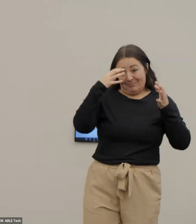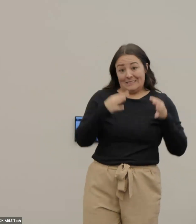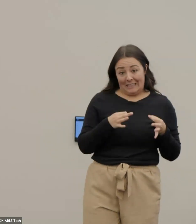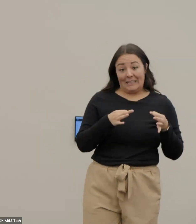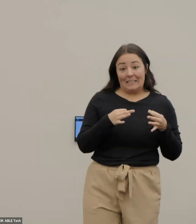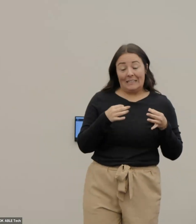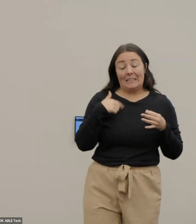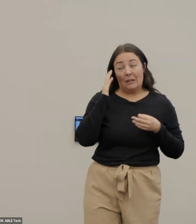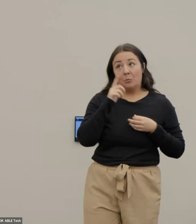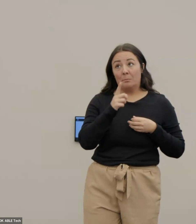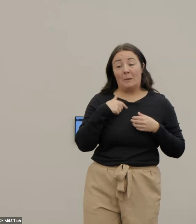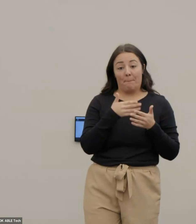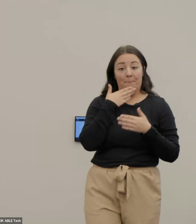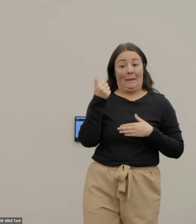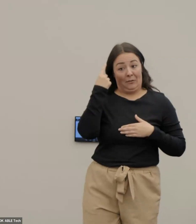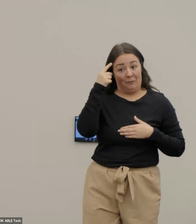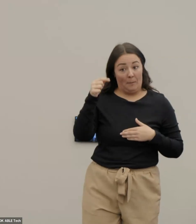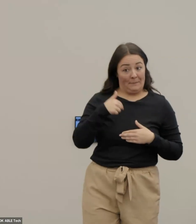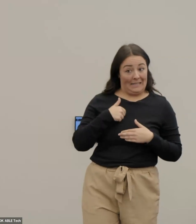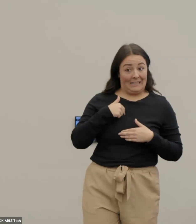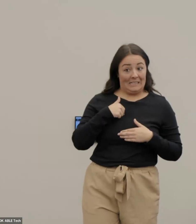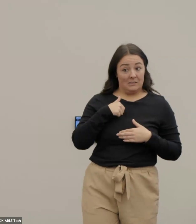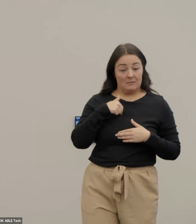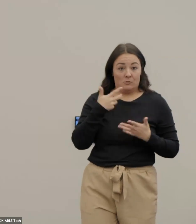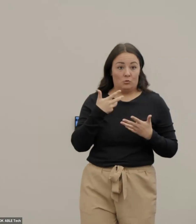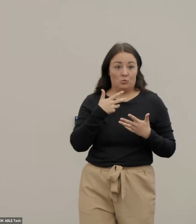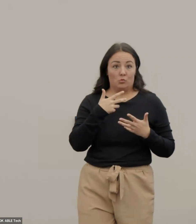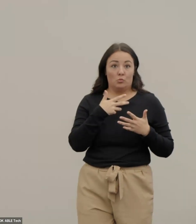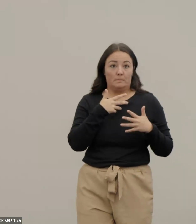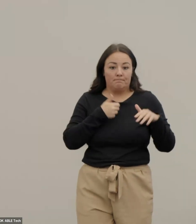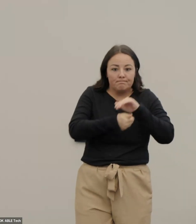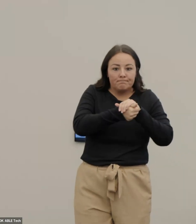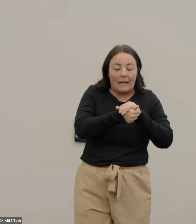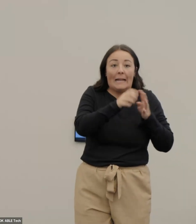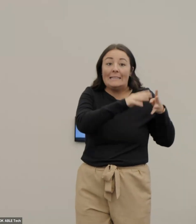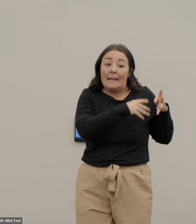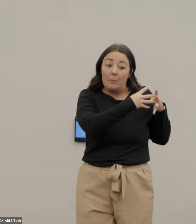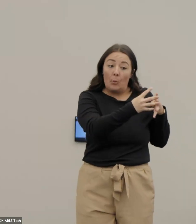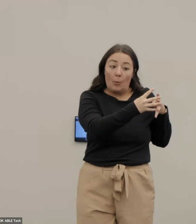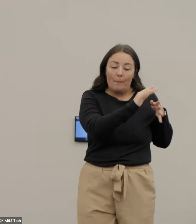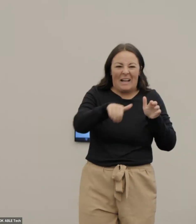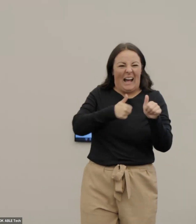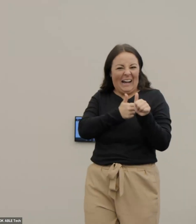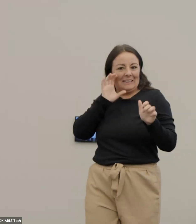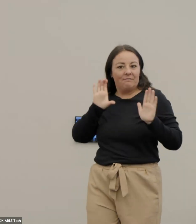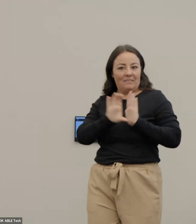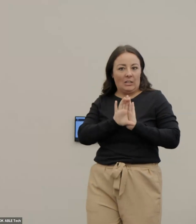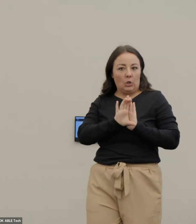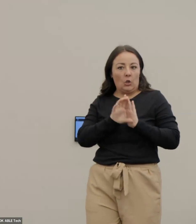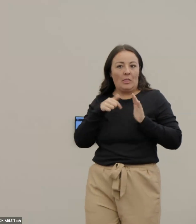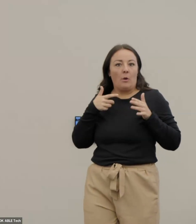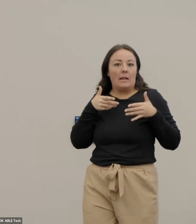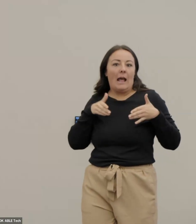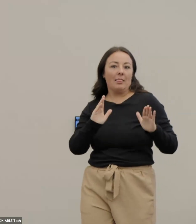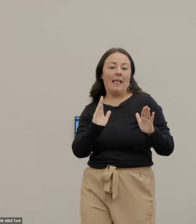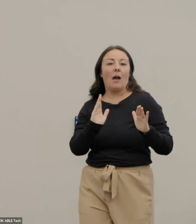be better for me to hide a table behind this figure that would allow the user to